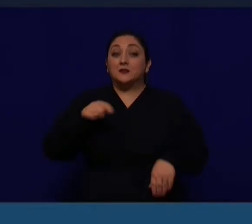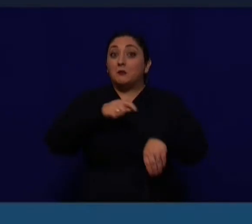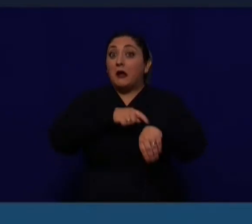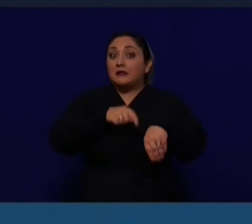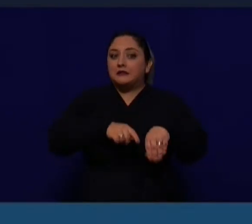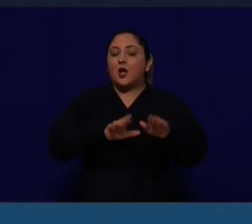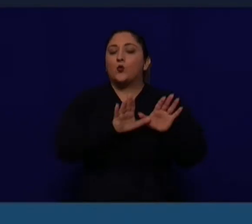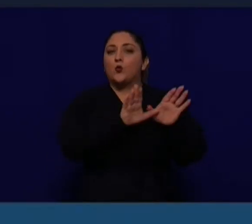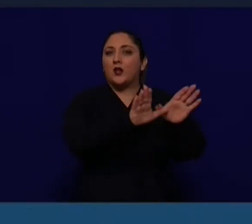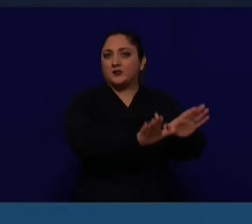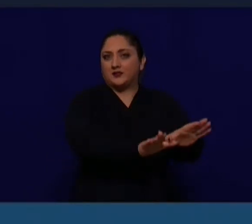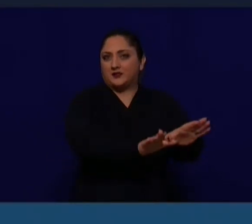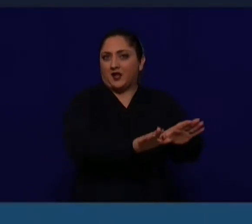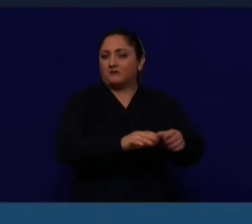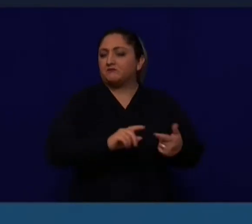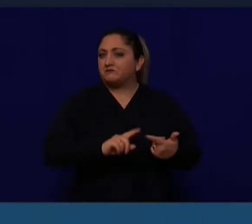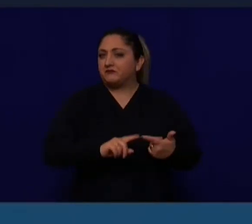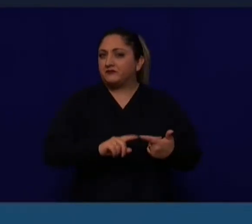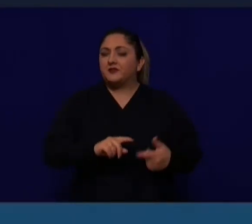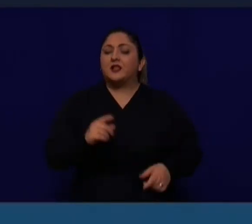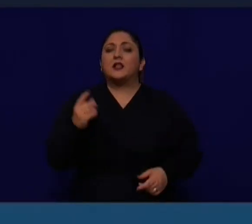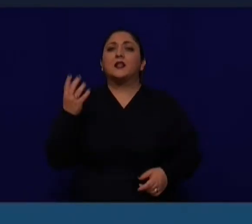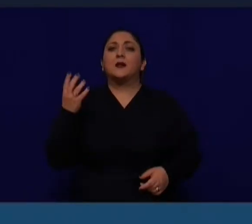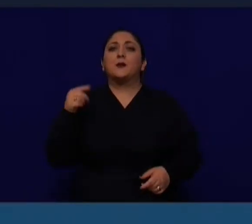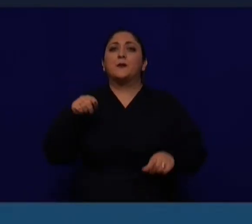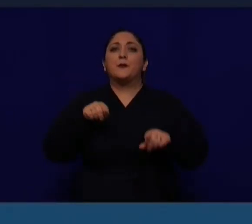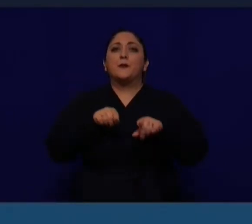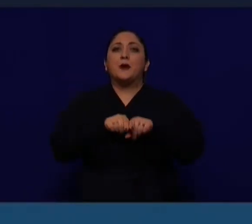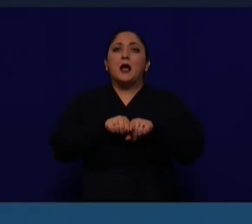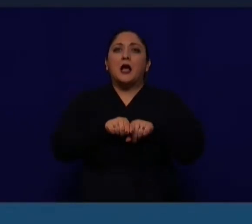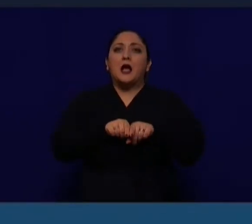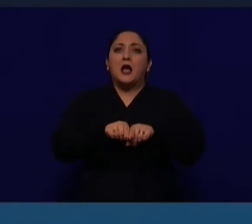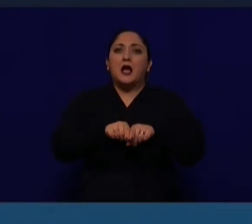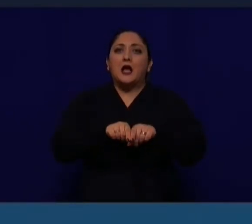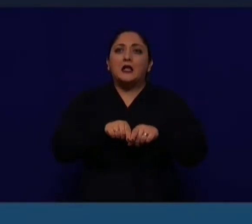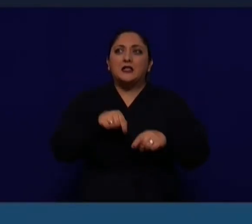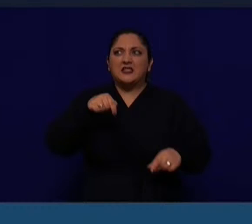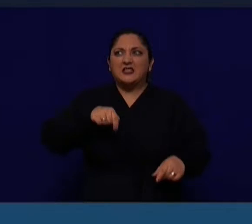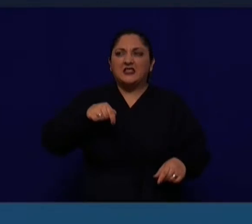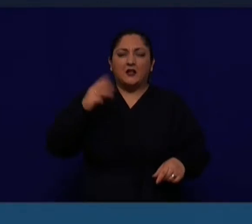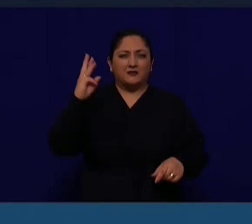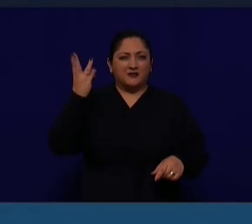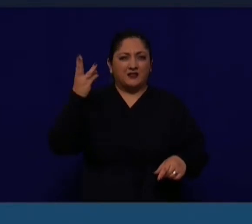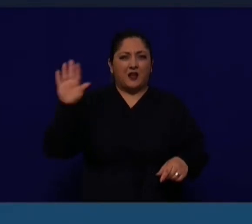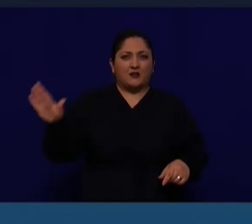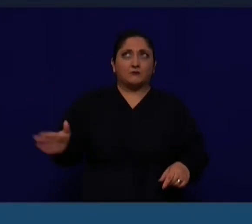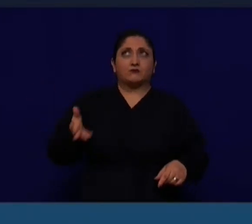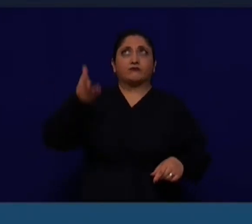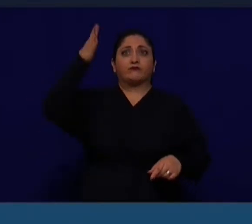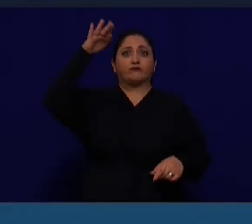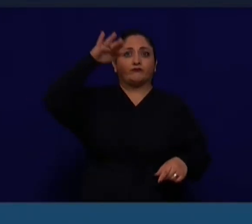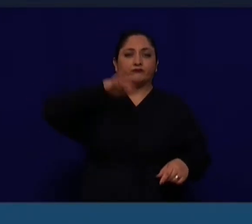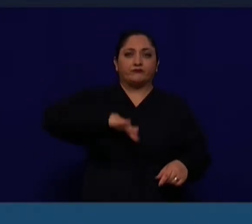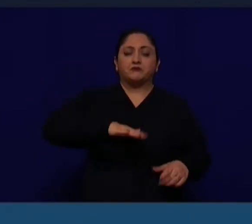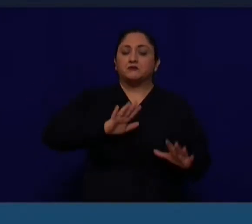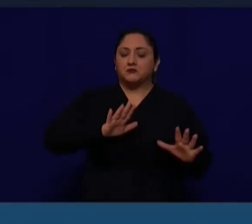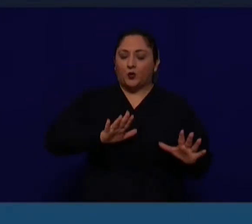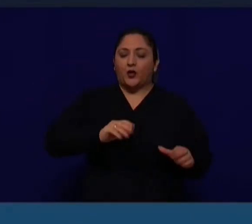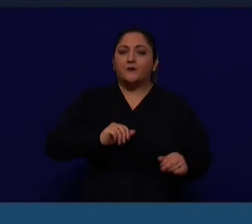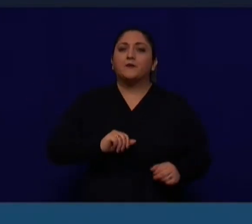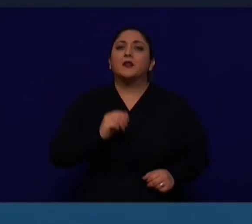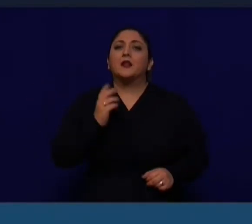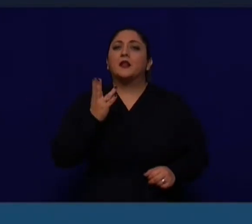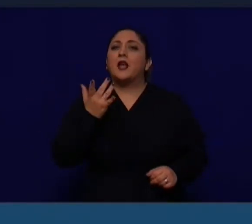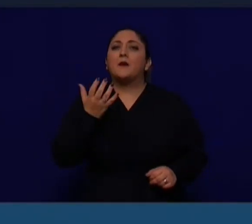bħalissa. Mit-tieni waħda waqt din li nista' nifhem it-tielet mowġa, kemm jonqos persuni tal-fuq minn 80 sena